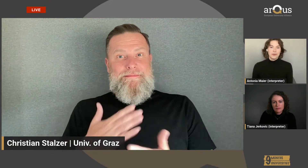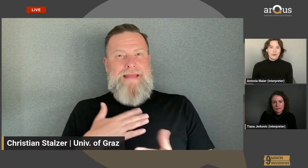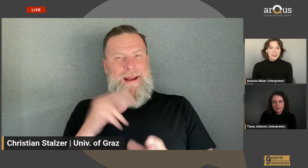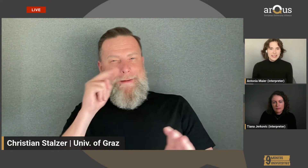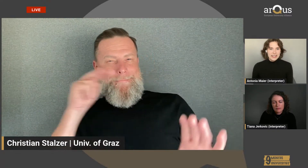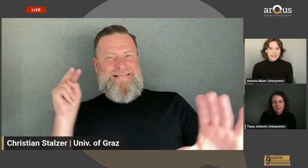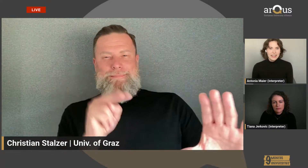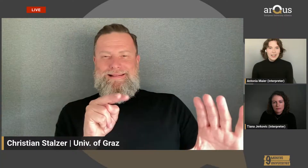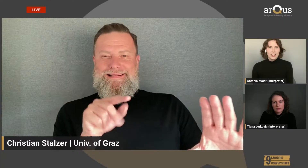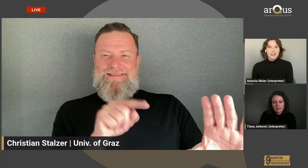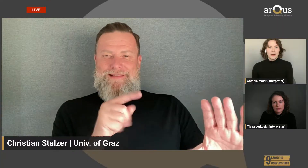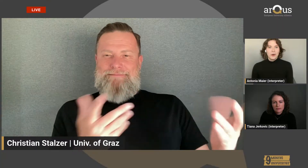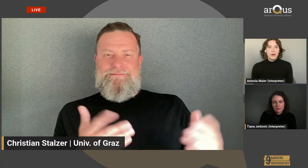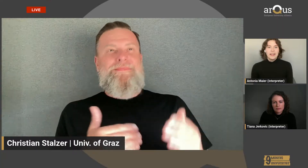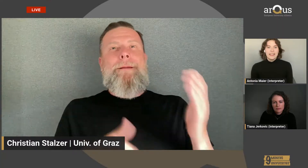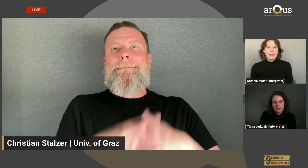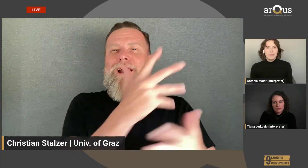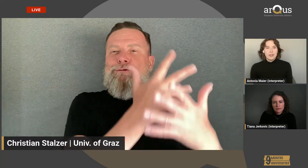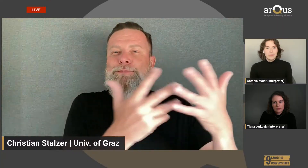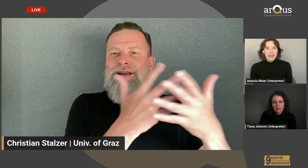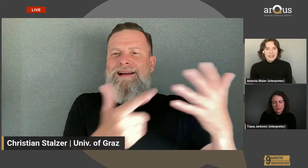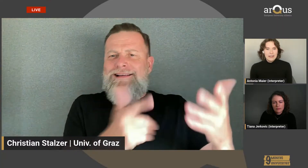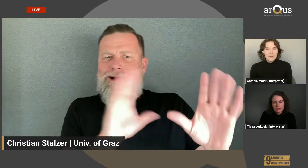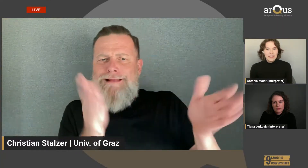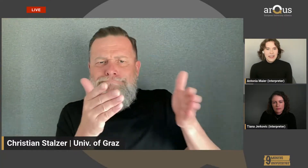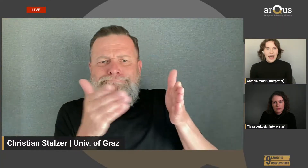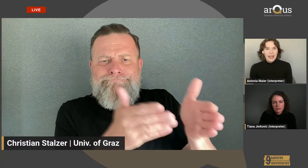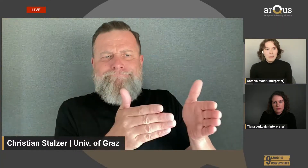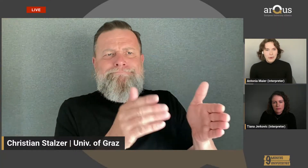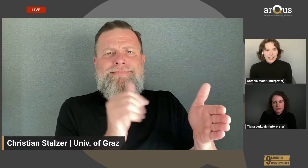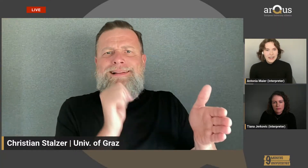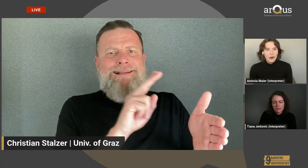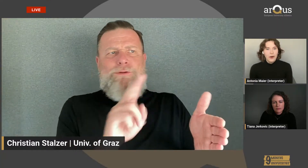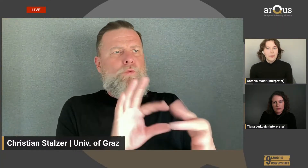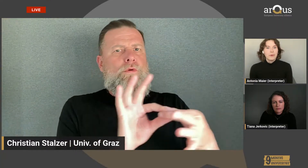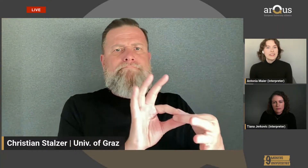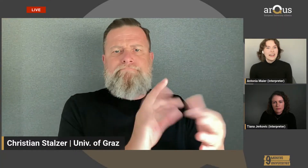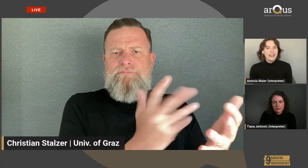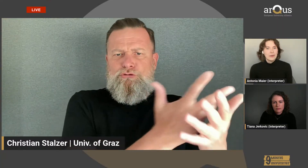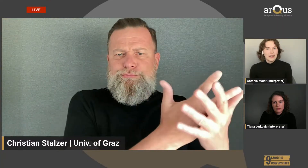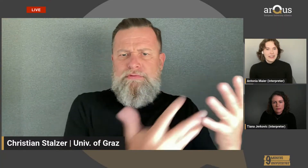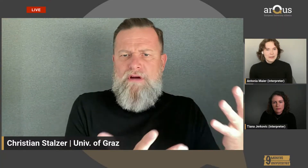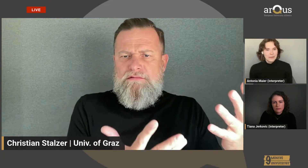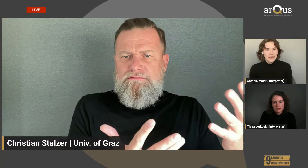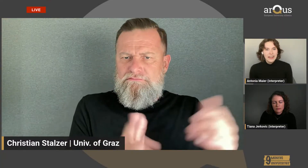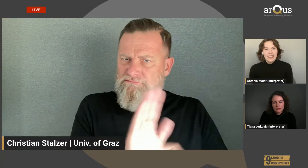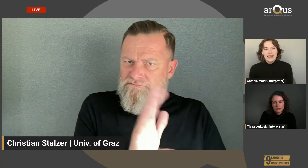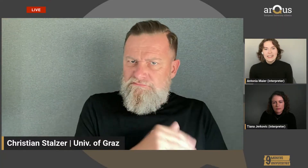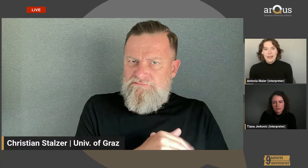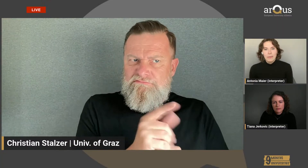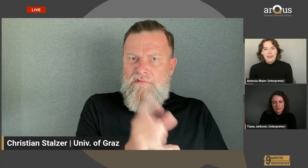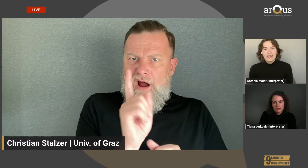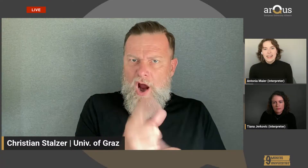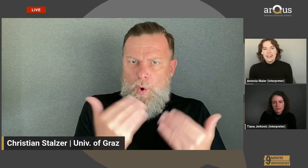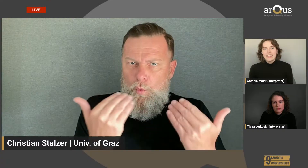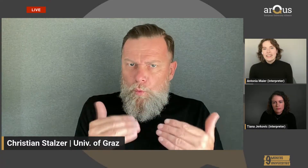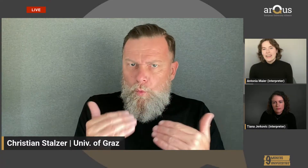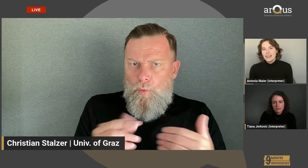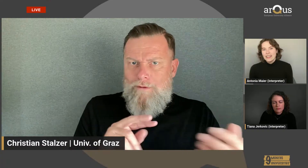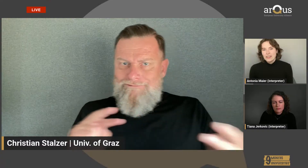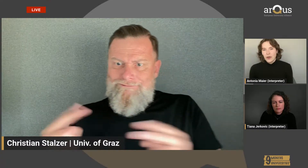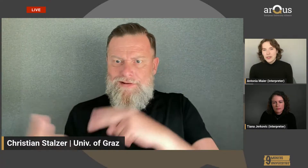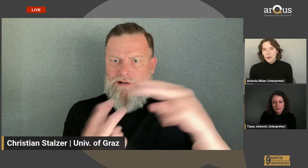through university. So the perspective that I bring on multilingualism is something